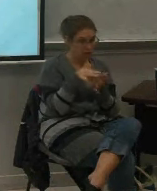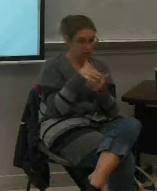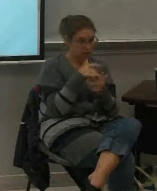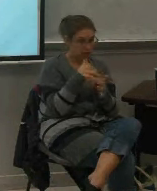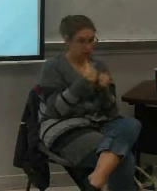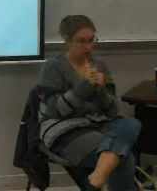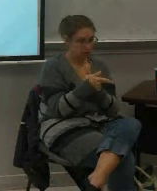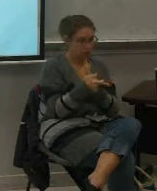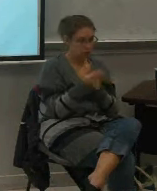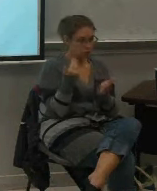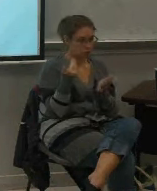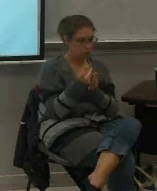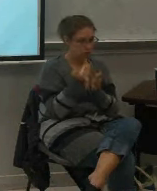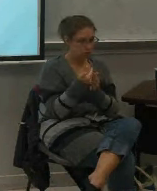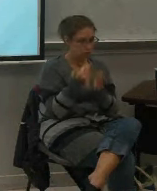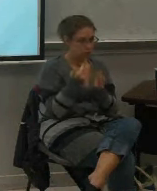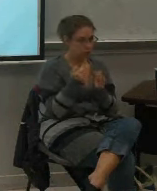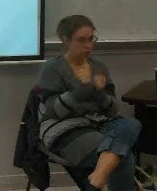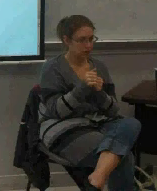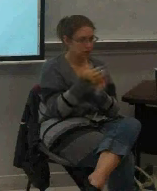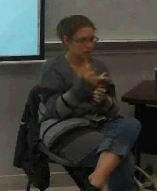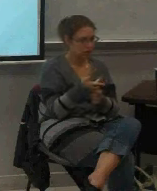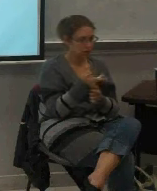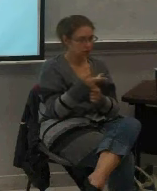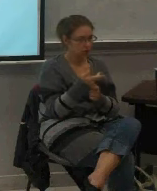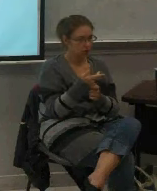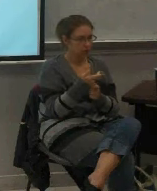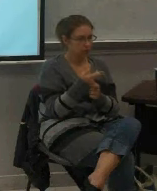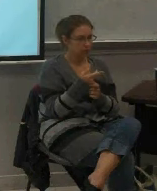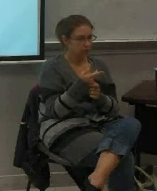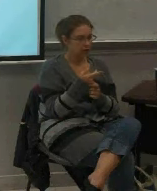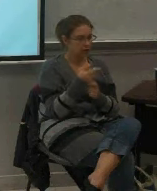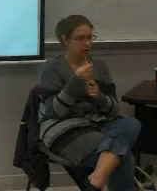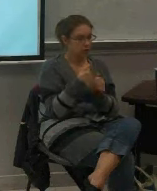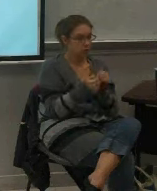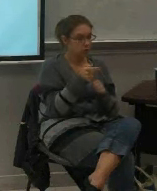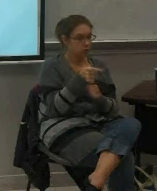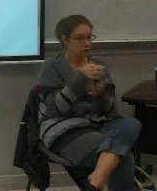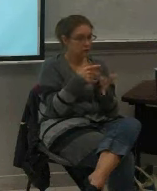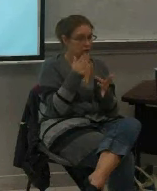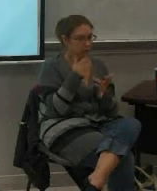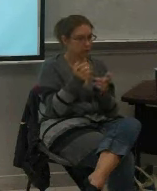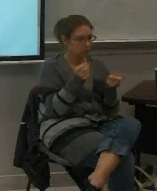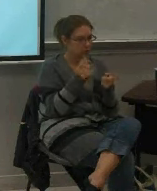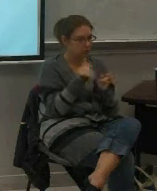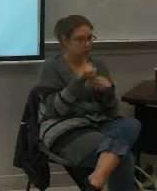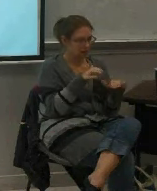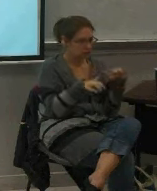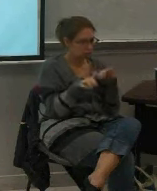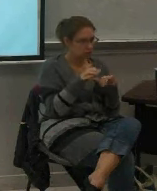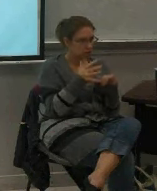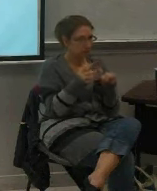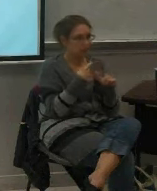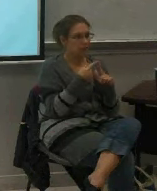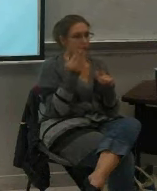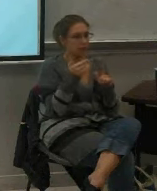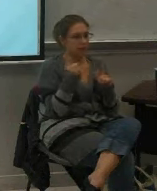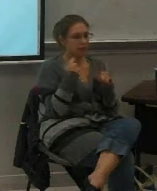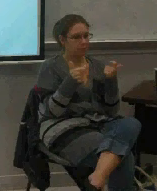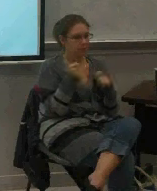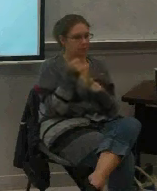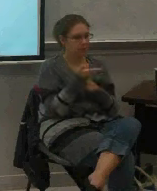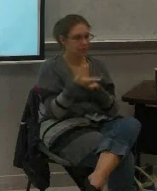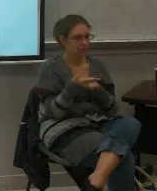other. They're in close proximity with each other. And most of those interactions are going to be mediated by chemicals. And then there's going to be